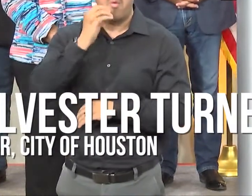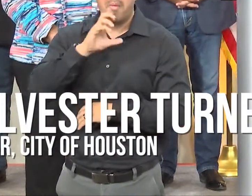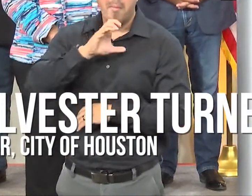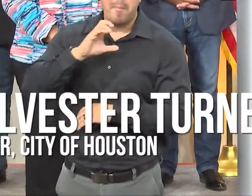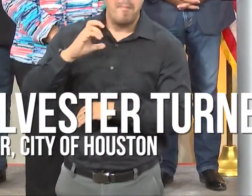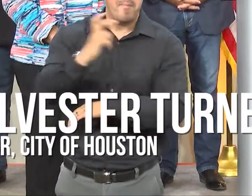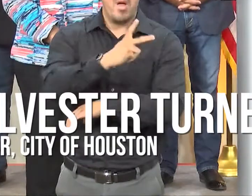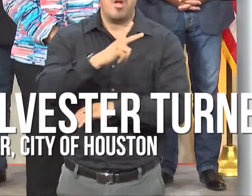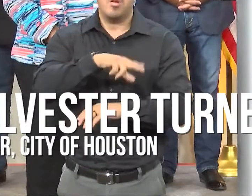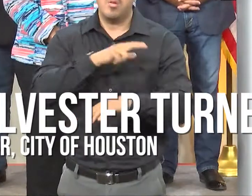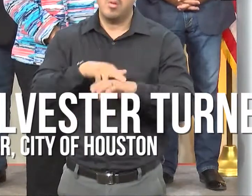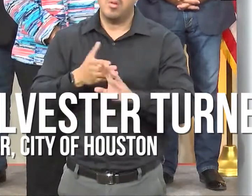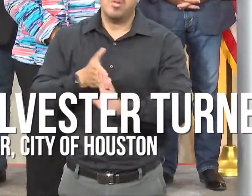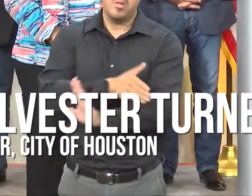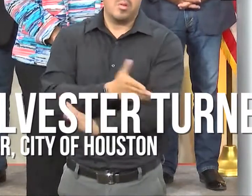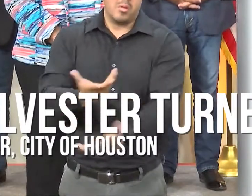were